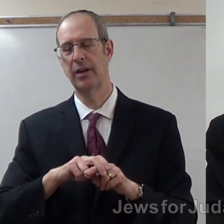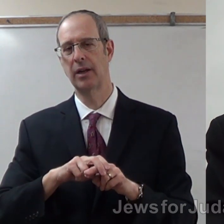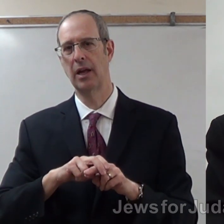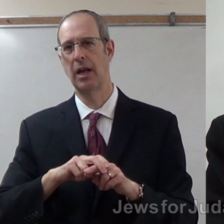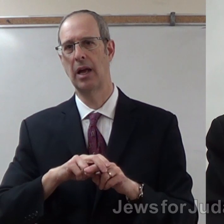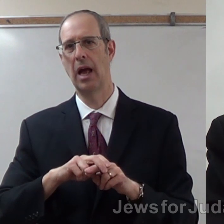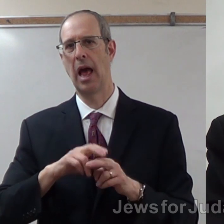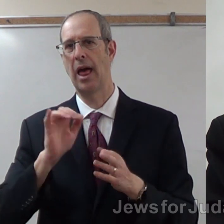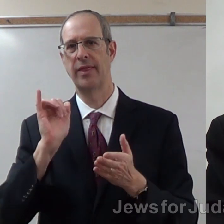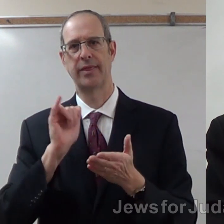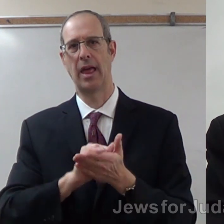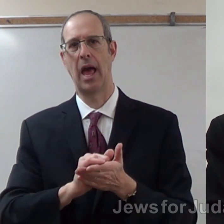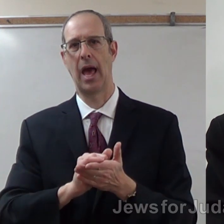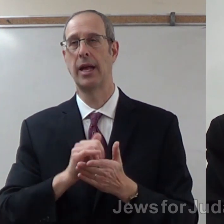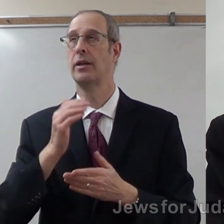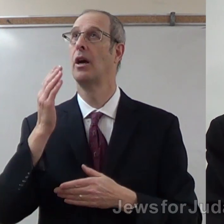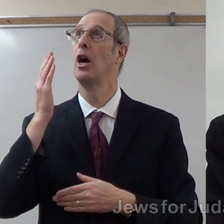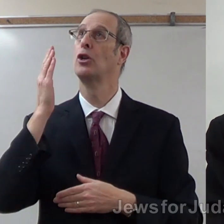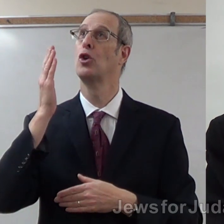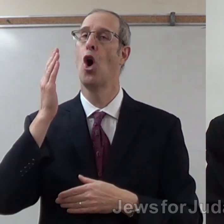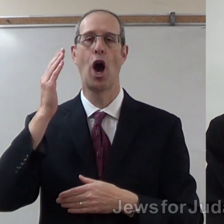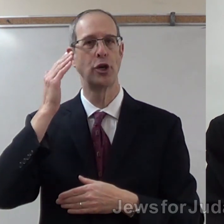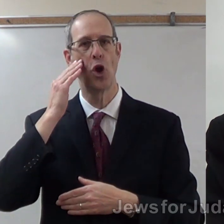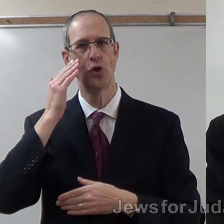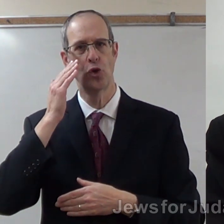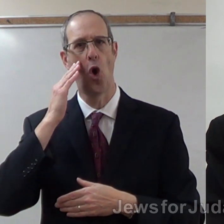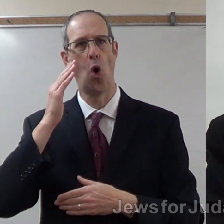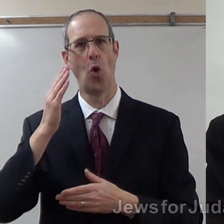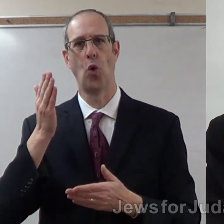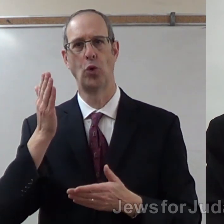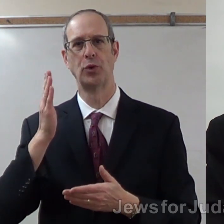God knows what he's doing,